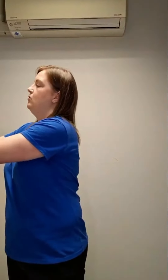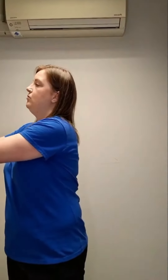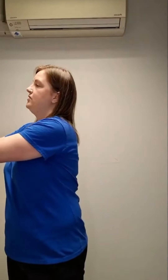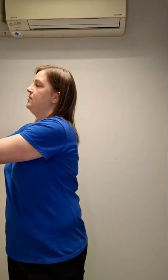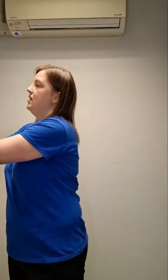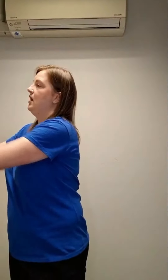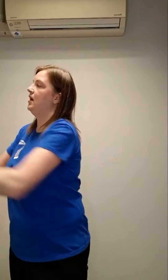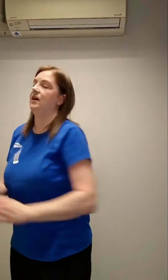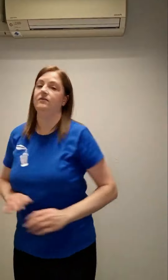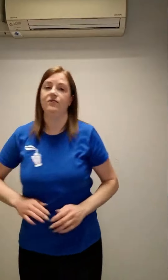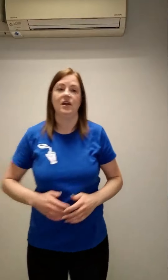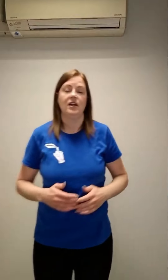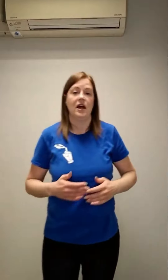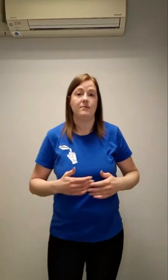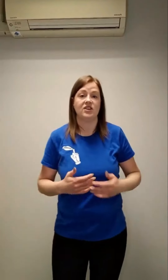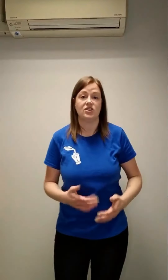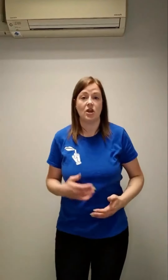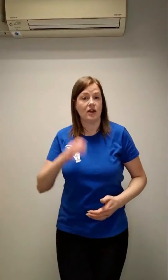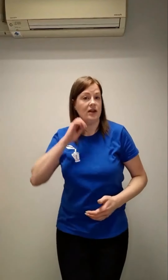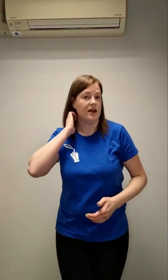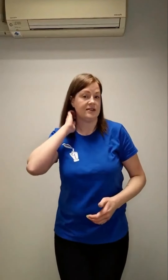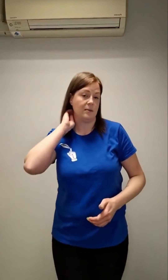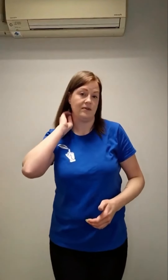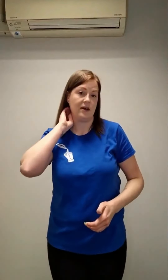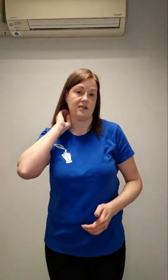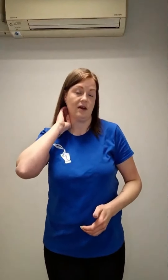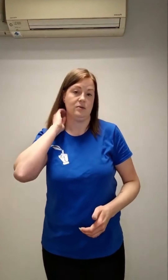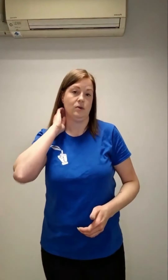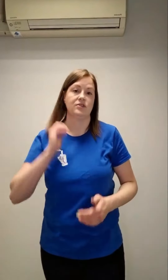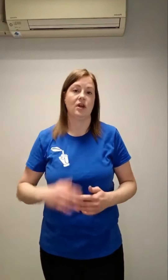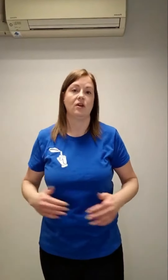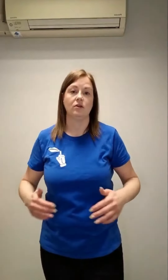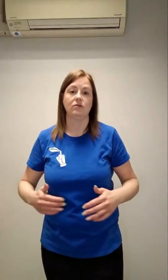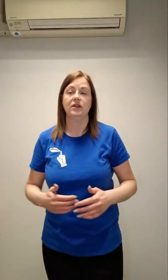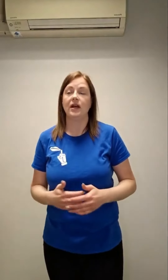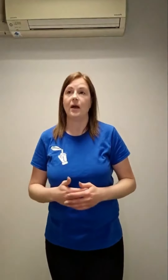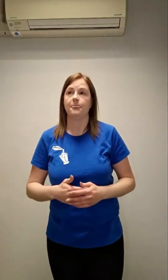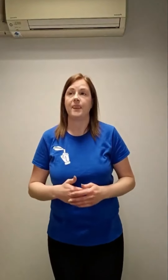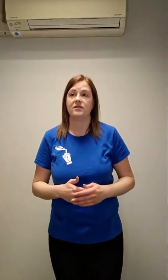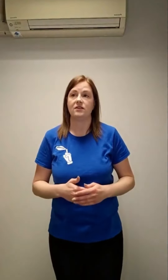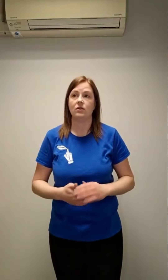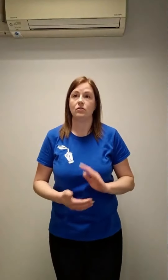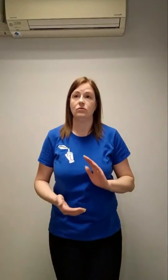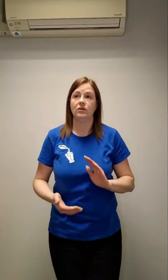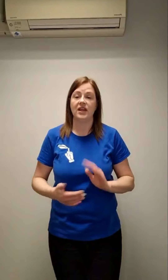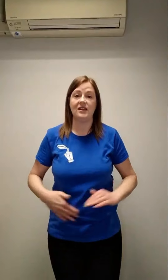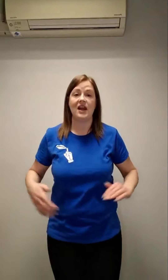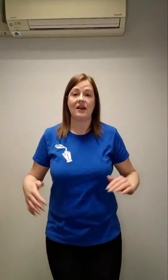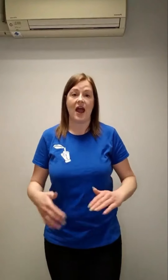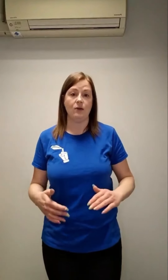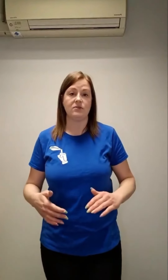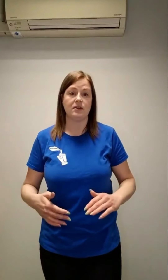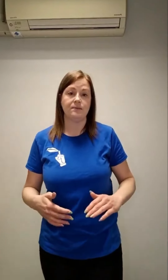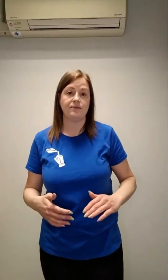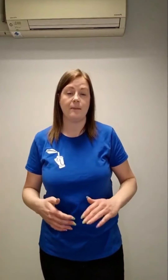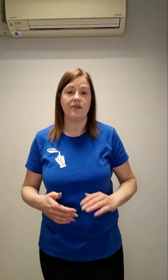Also then have circling, and some of our signs will circle. They circle in and out, but they